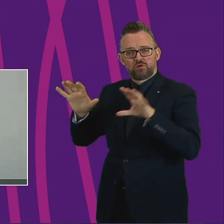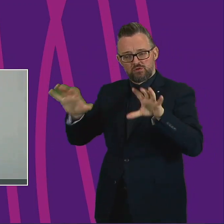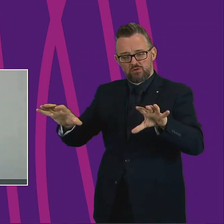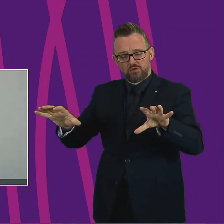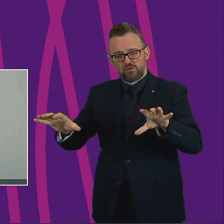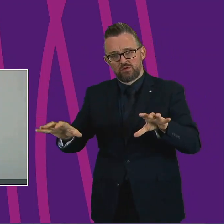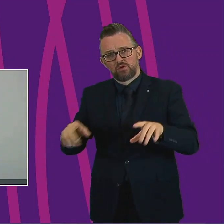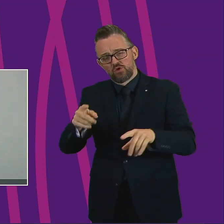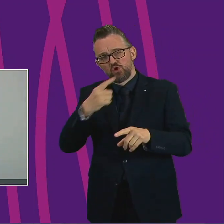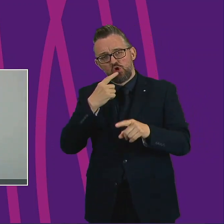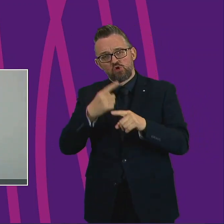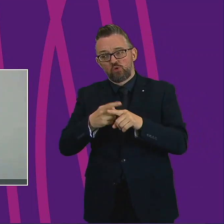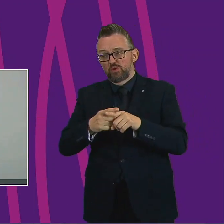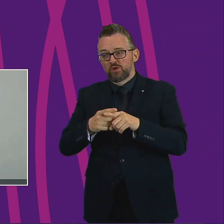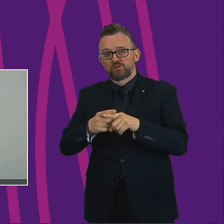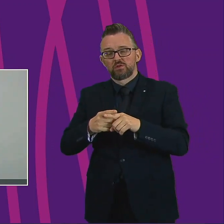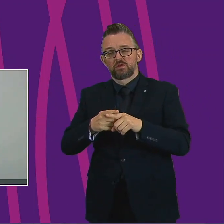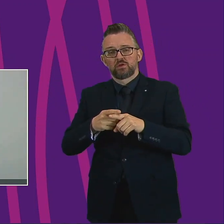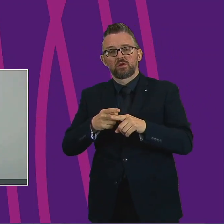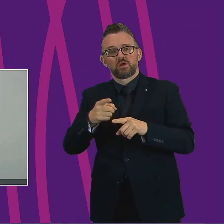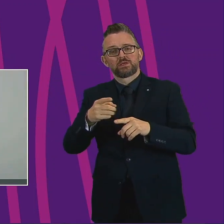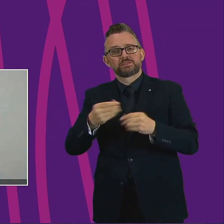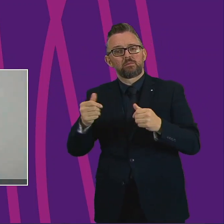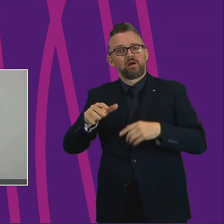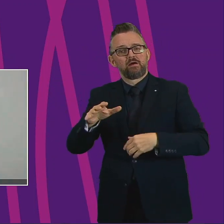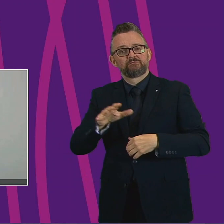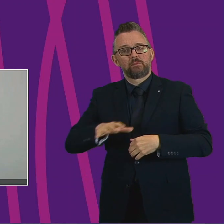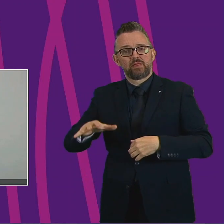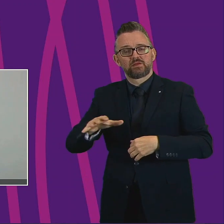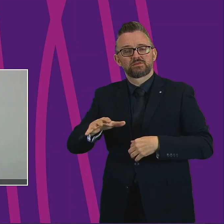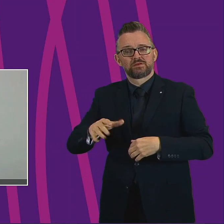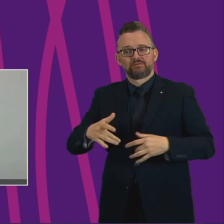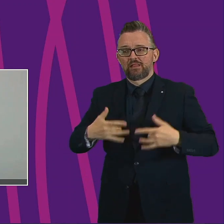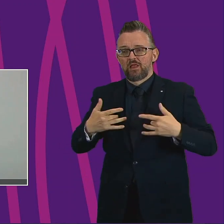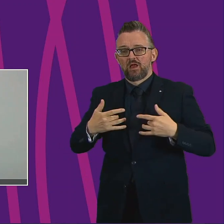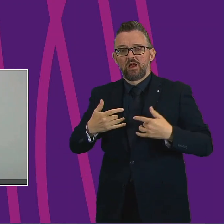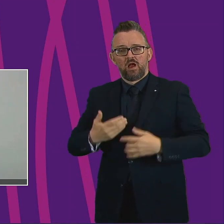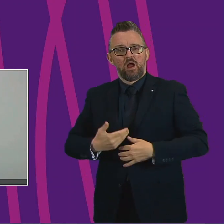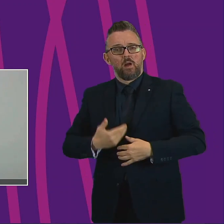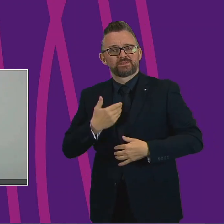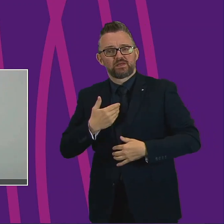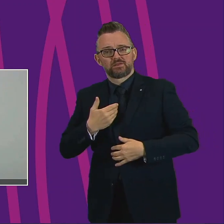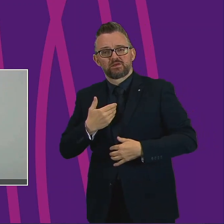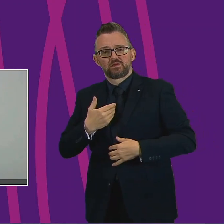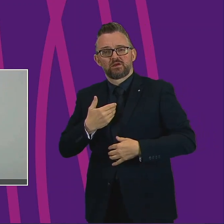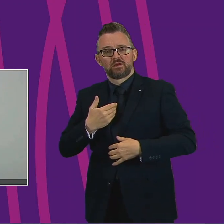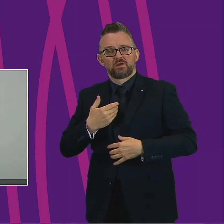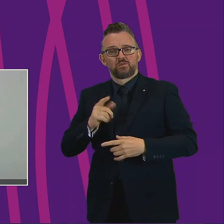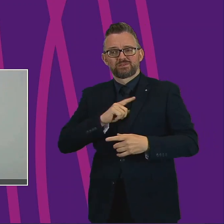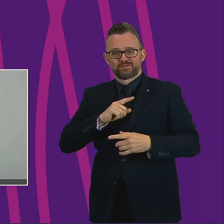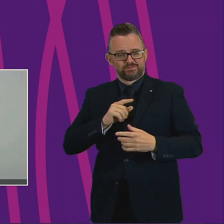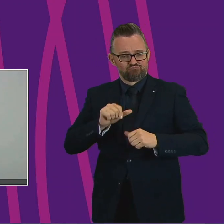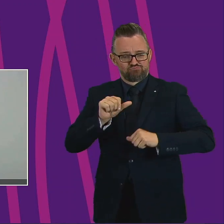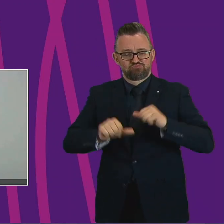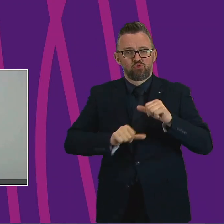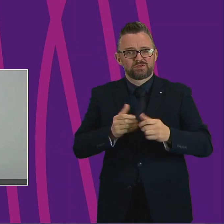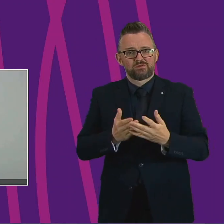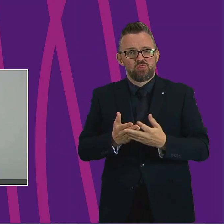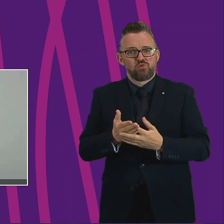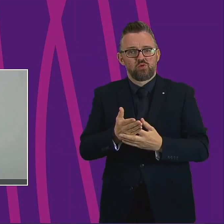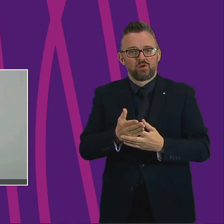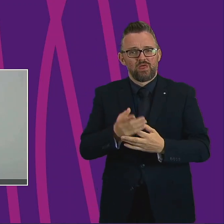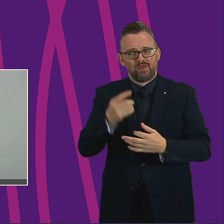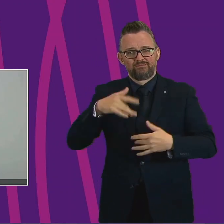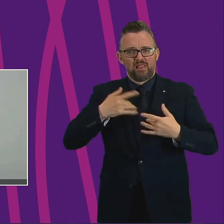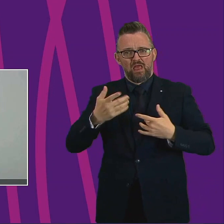about family engagement, some families are feeling quite upset and let down by the process so far and fear there's been a